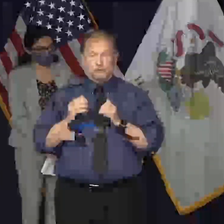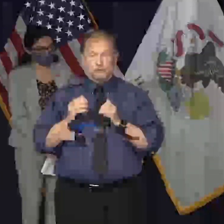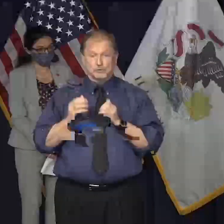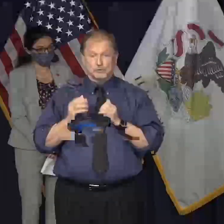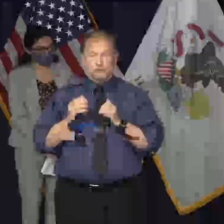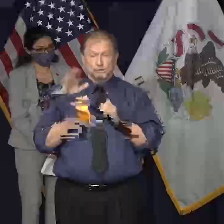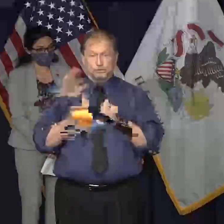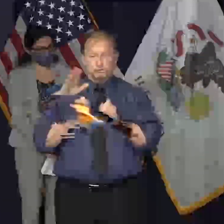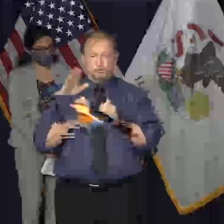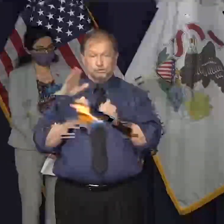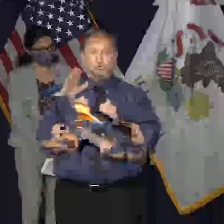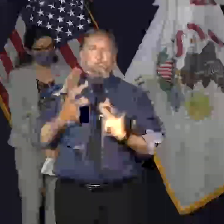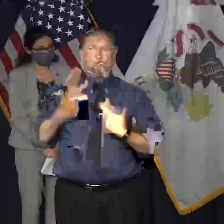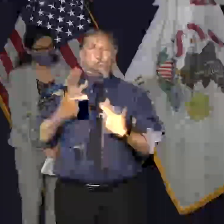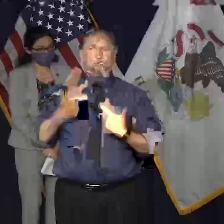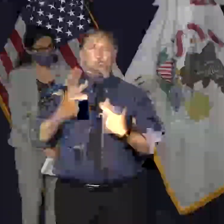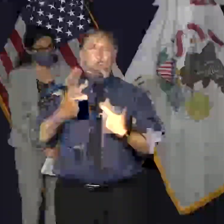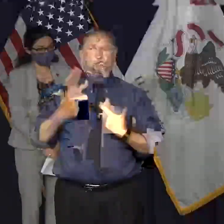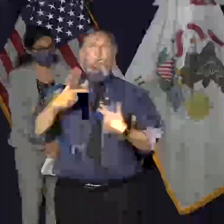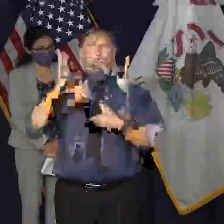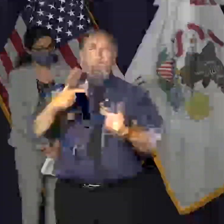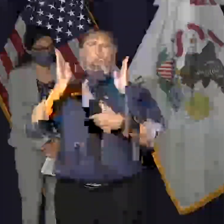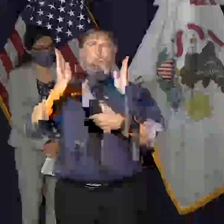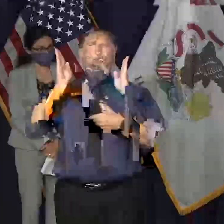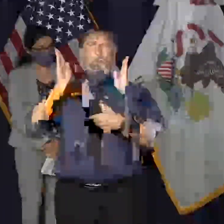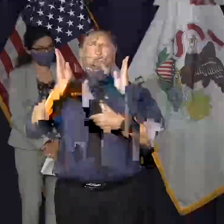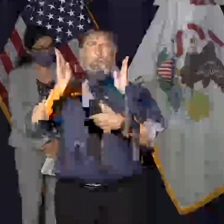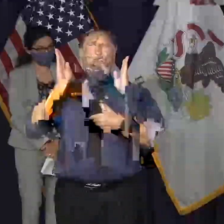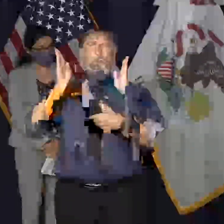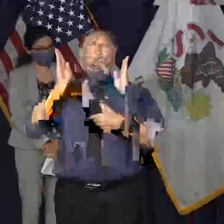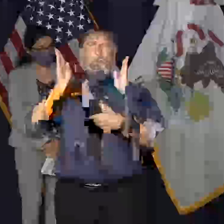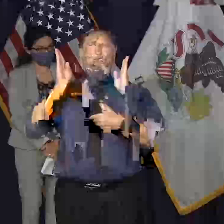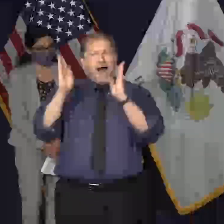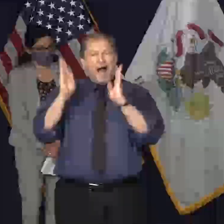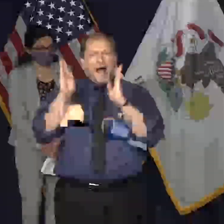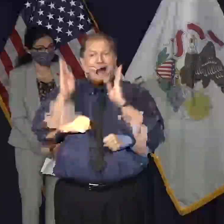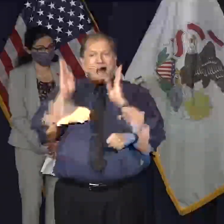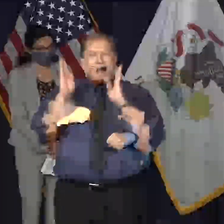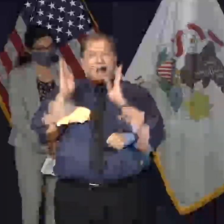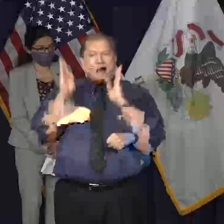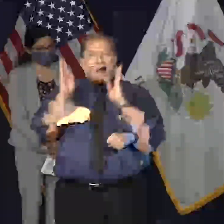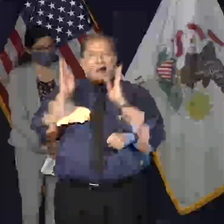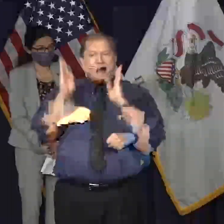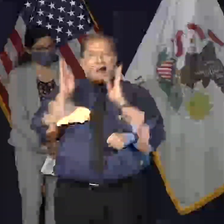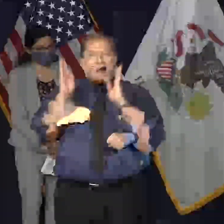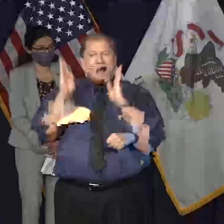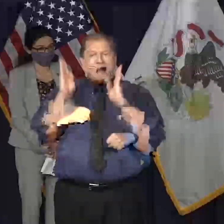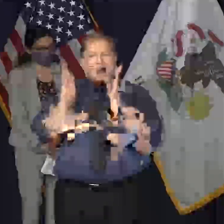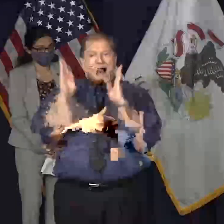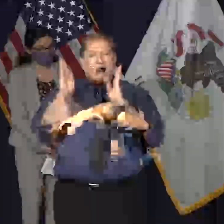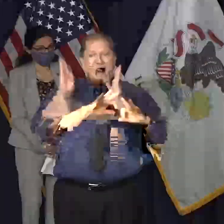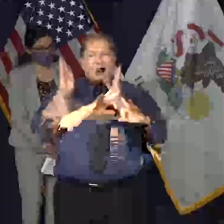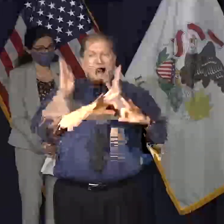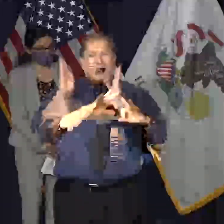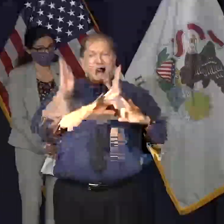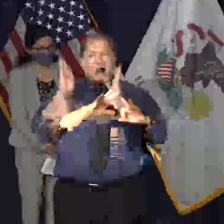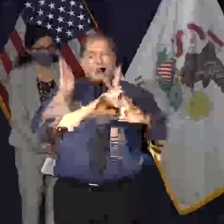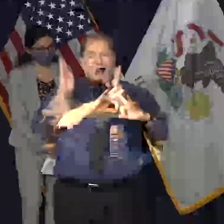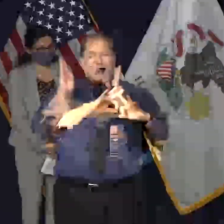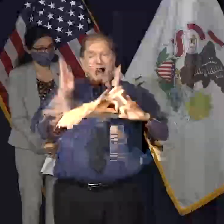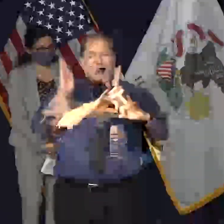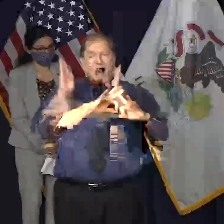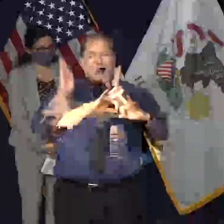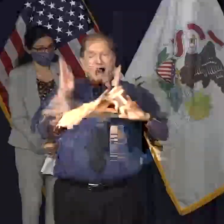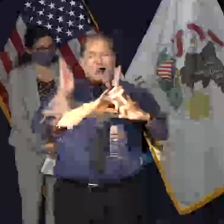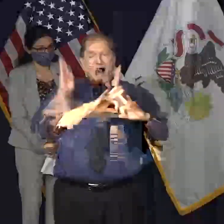COVID-19 is affecting our Latinx communities. Our communication work group is focused on providing guidance